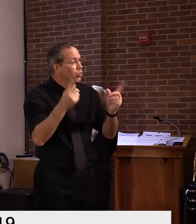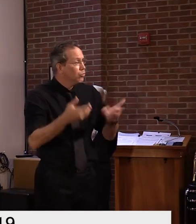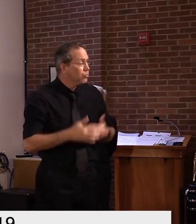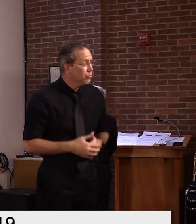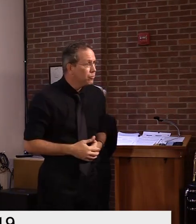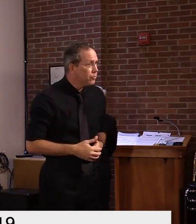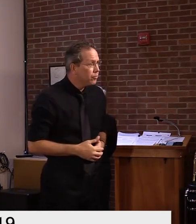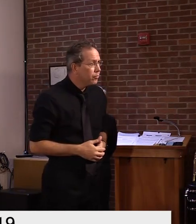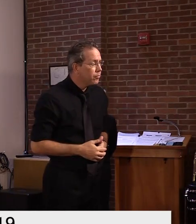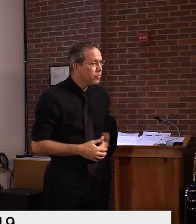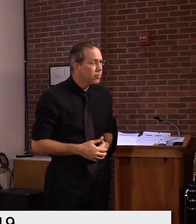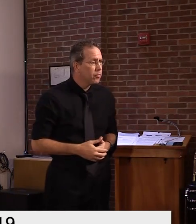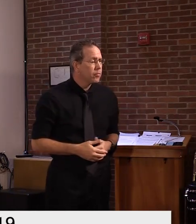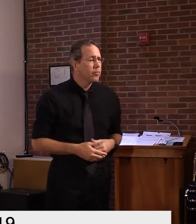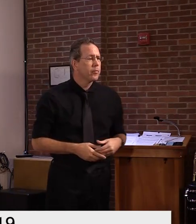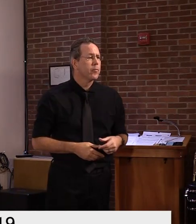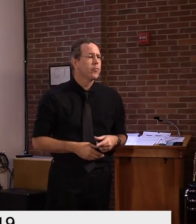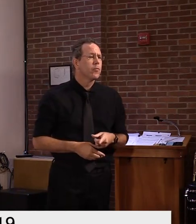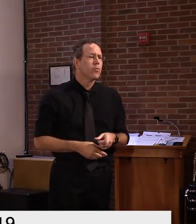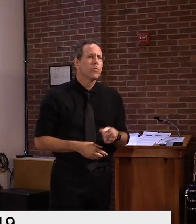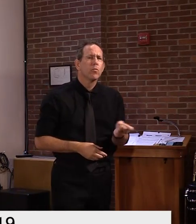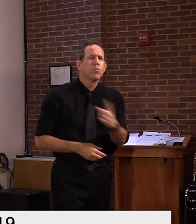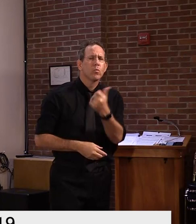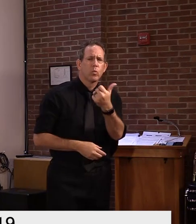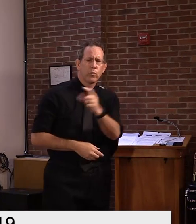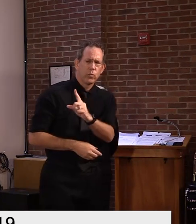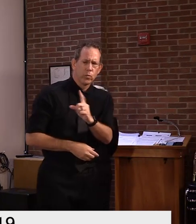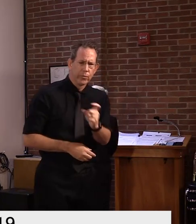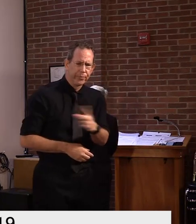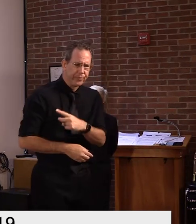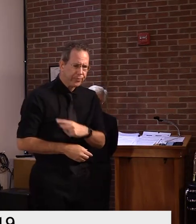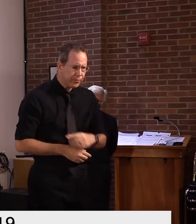Thank you. I have one other question, and it's on a different